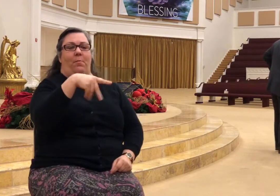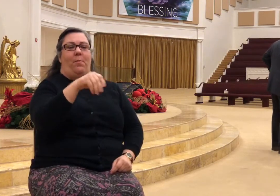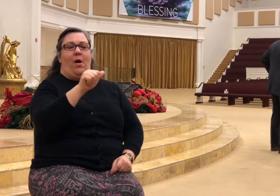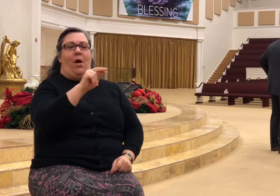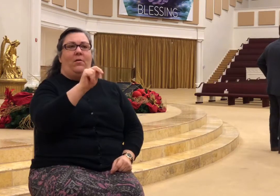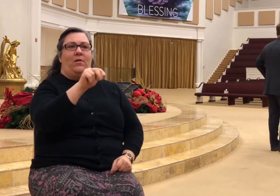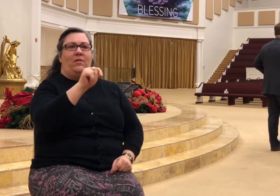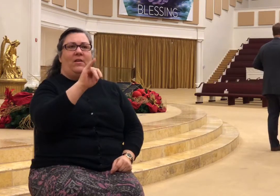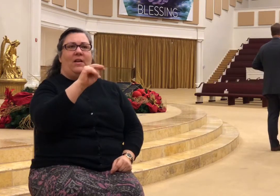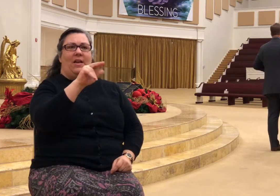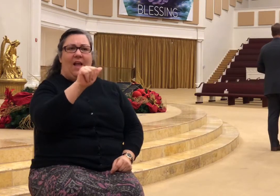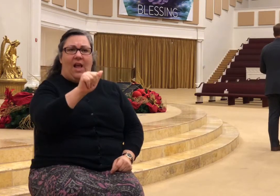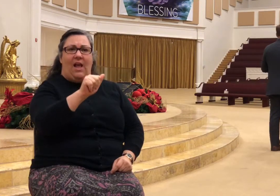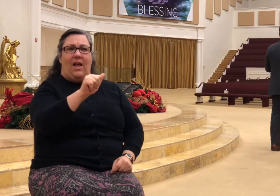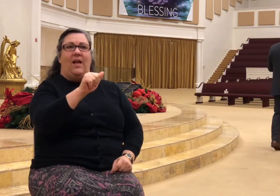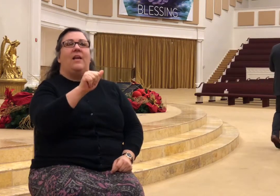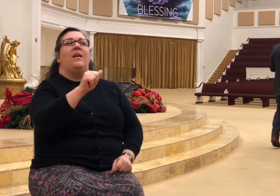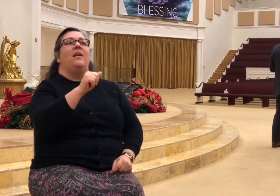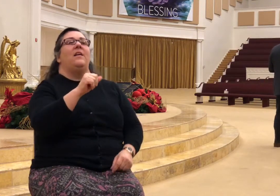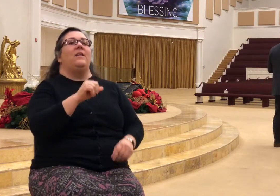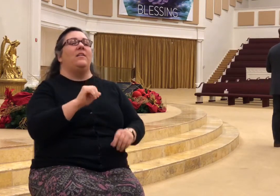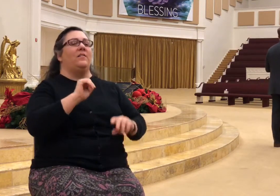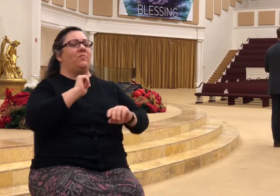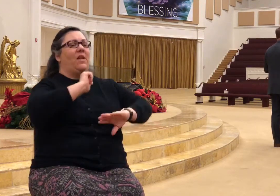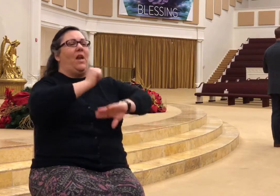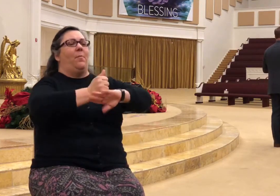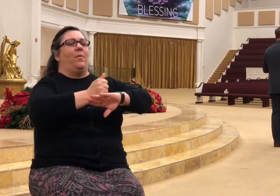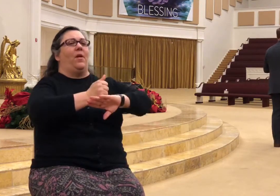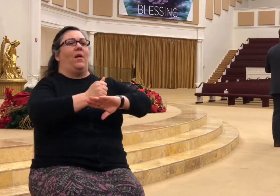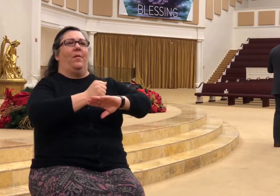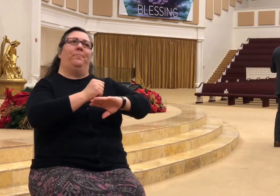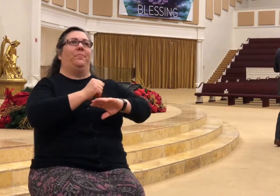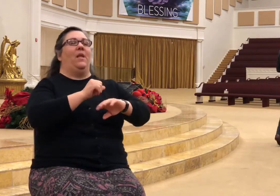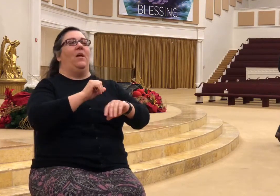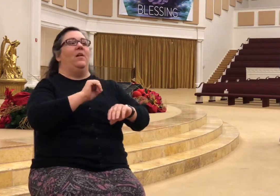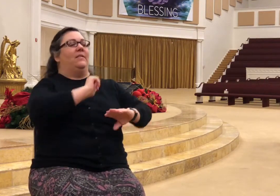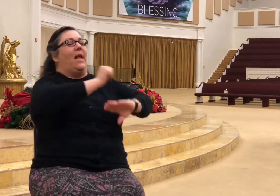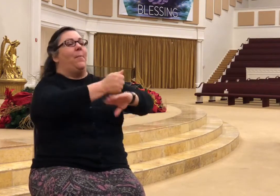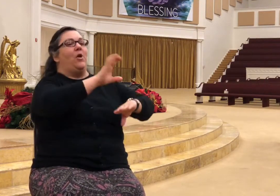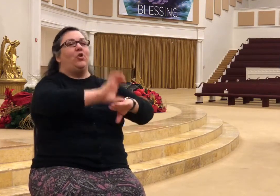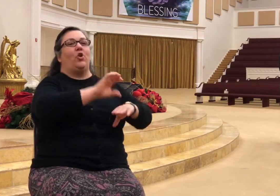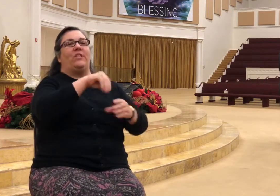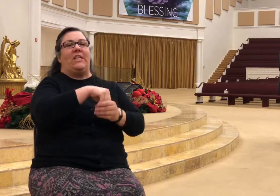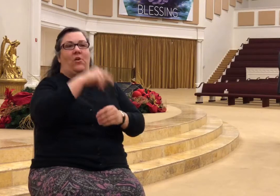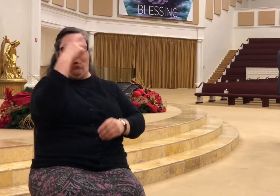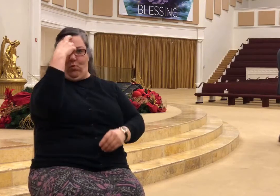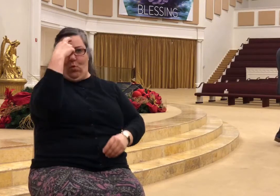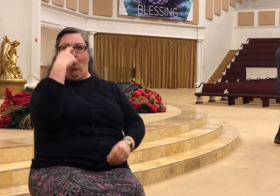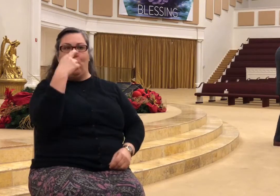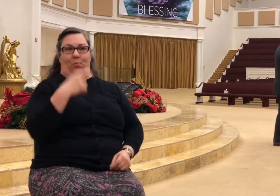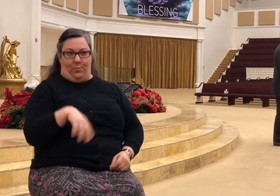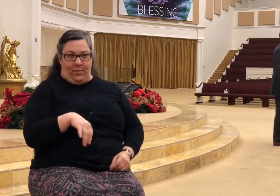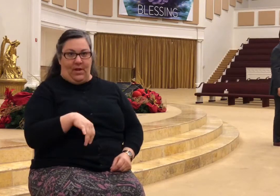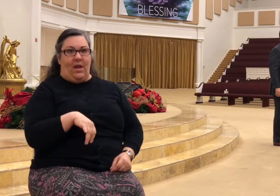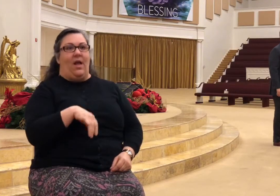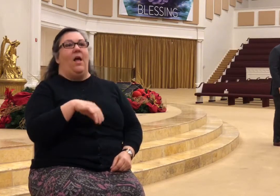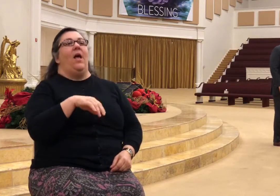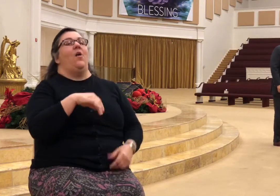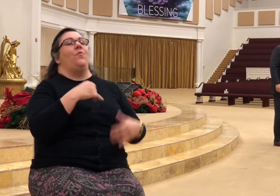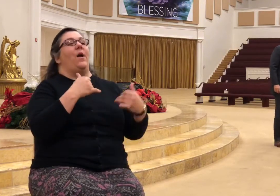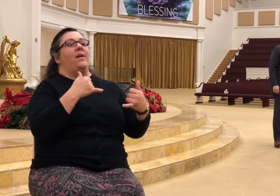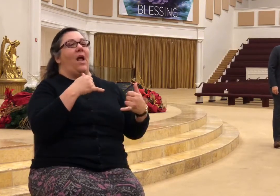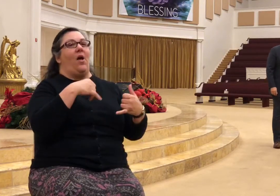Operation Ministry to go plant a church in Rome. And it is an ongoing process. In fact, right now,